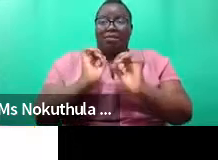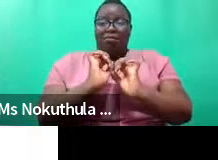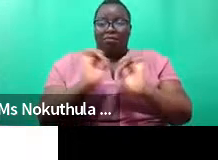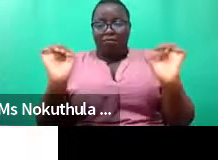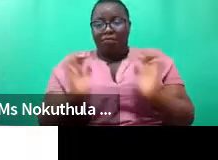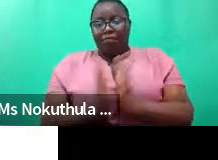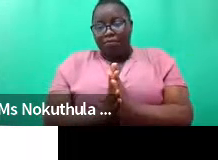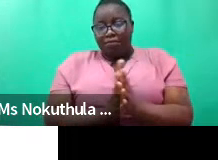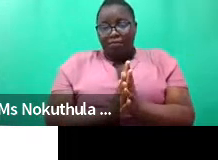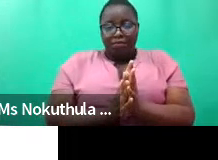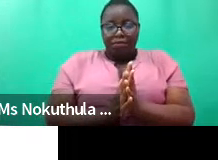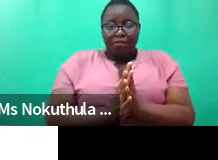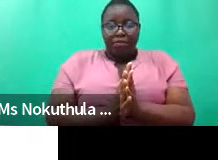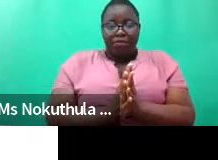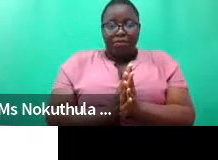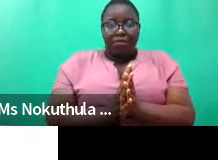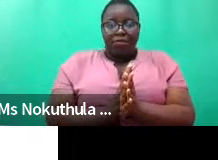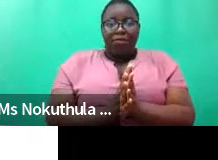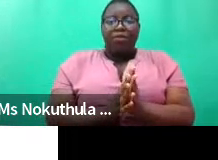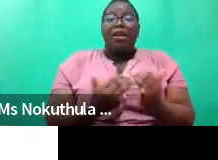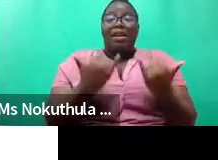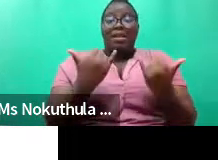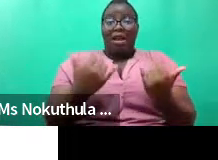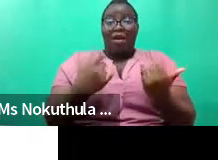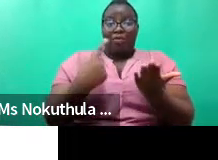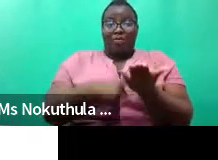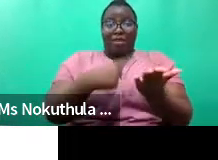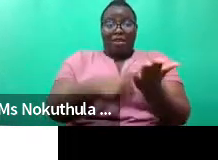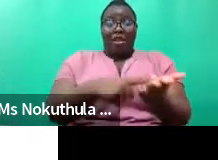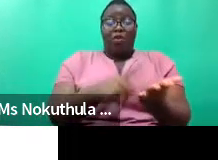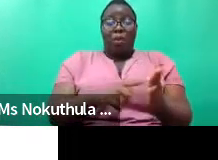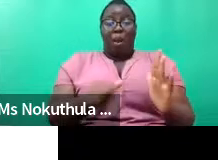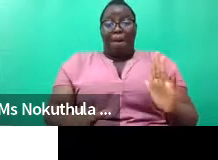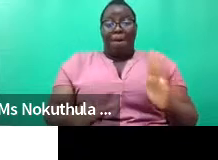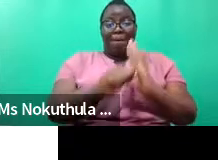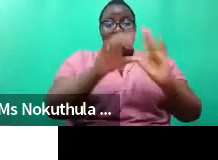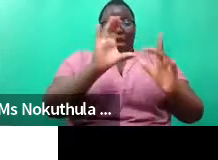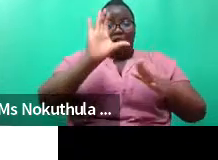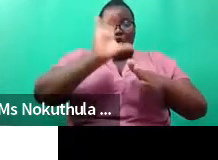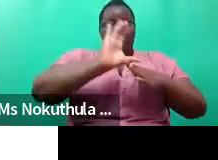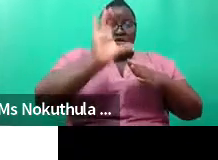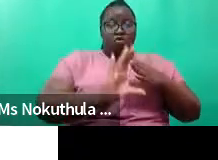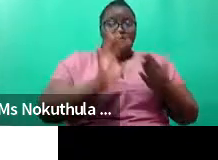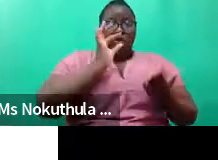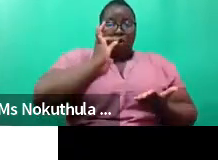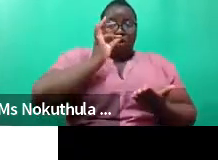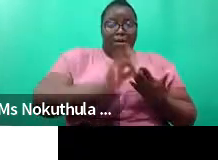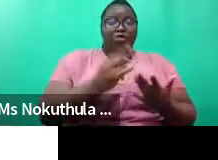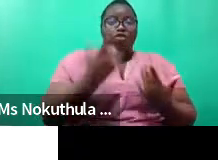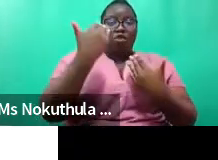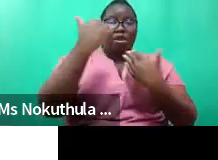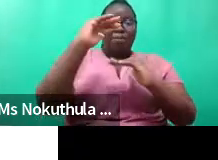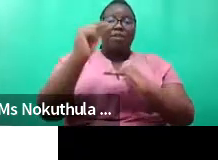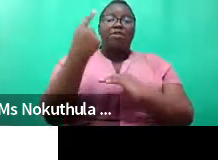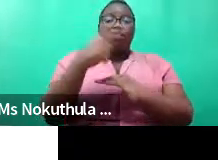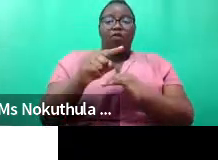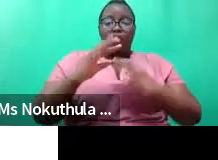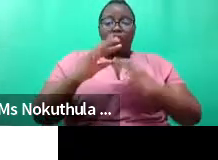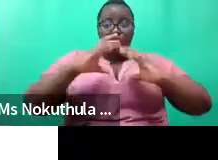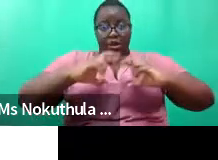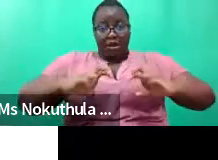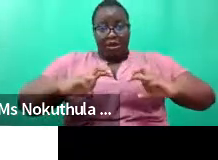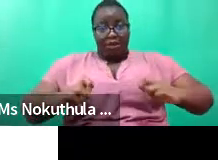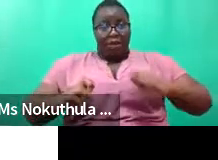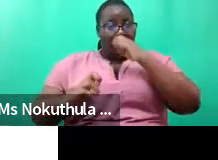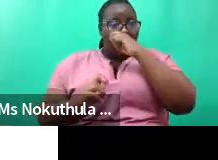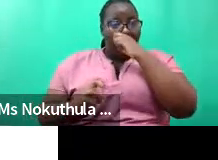I'm discussing the main conclusion, recommendation, and limitations of the study. So the conclusion here includes